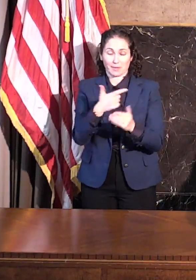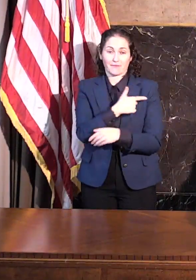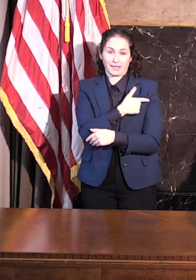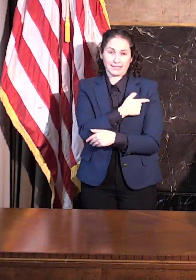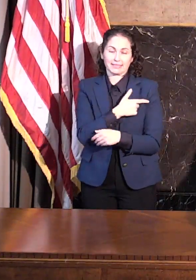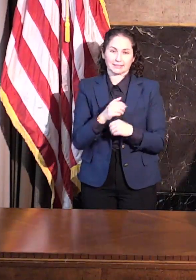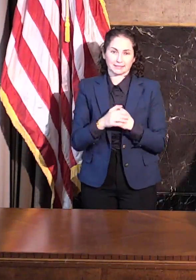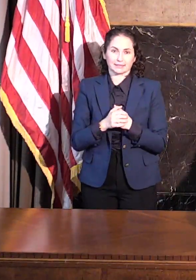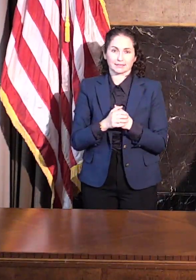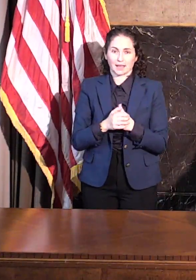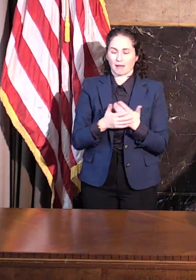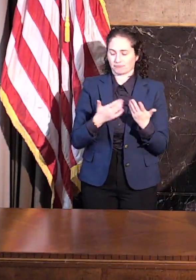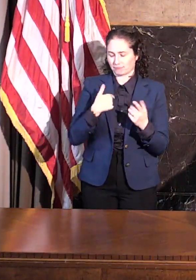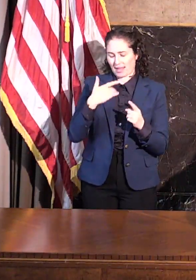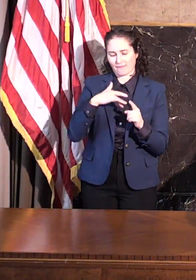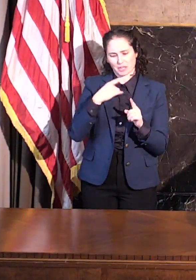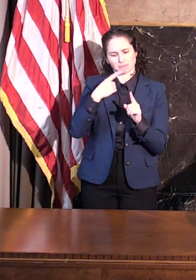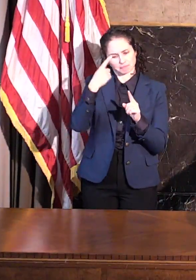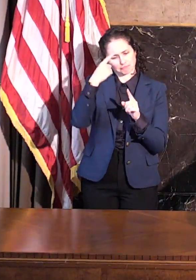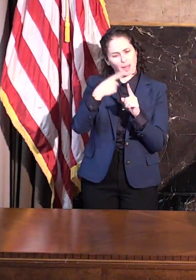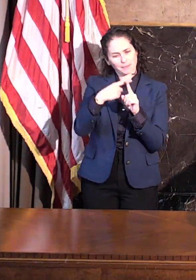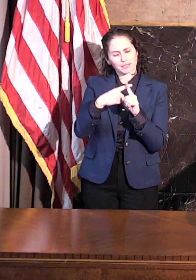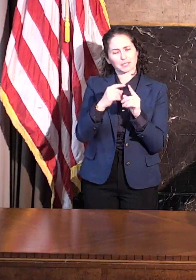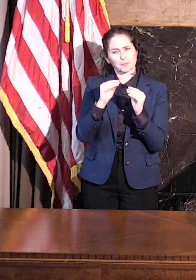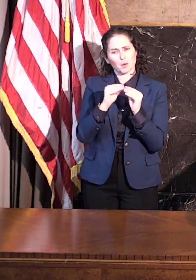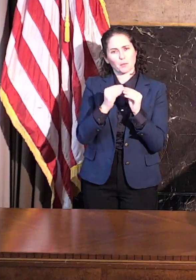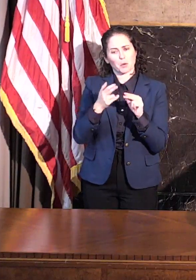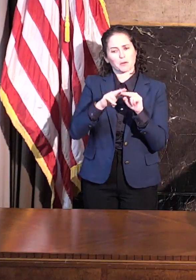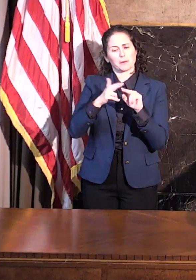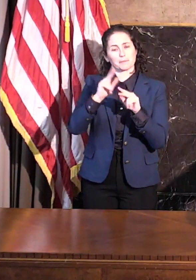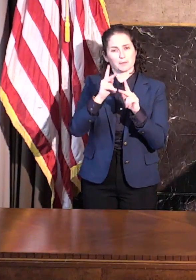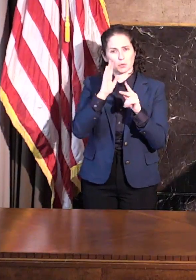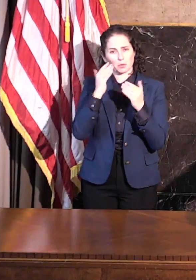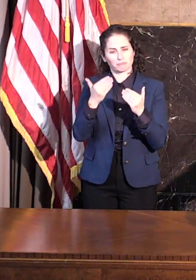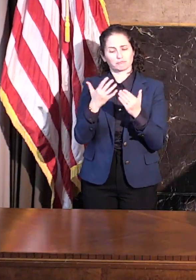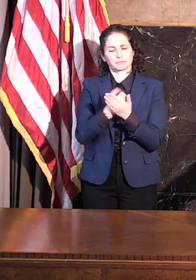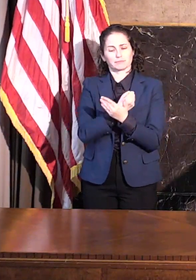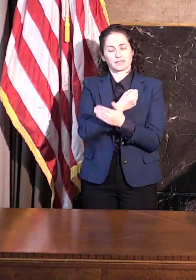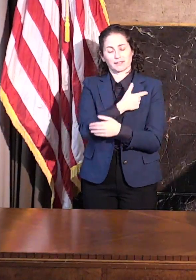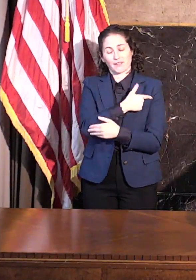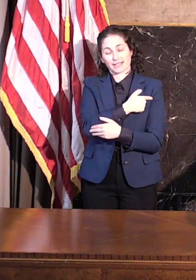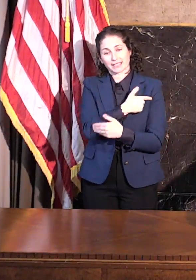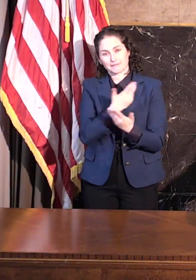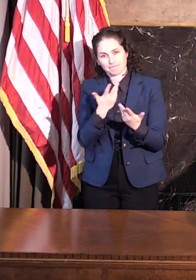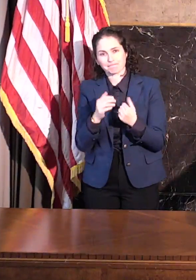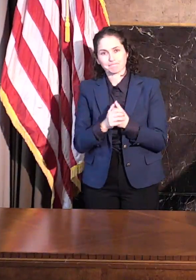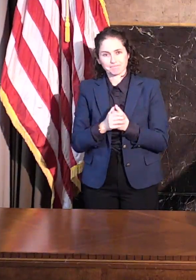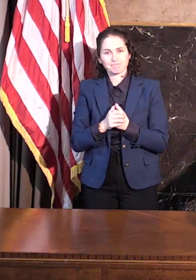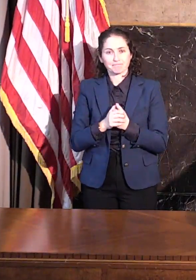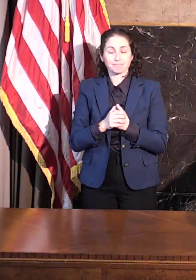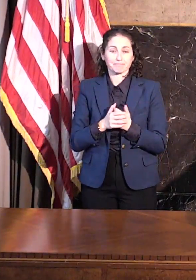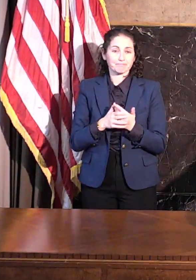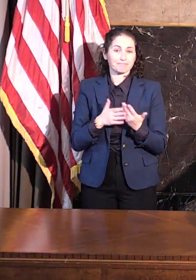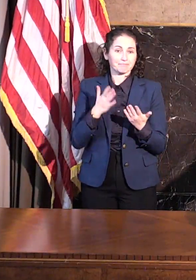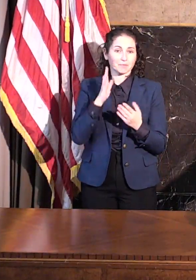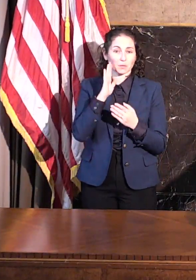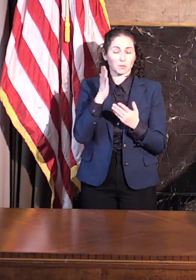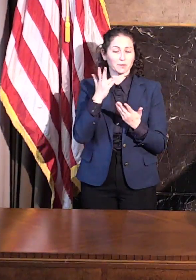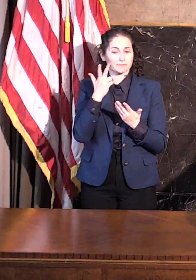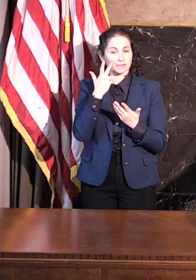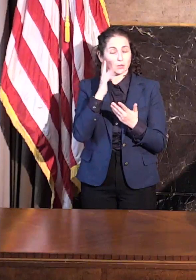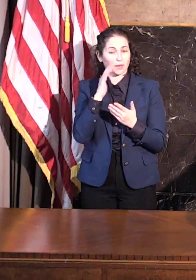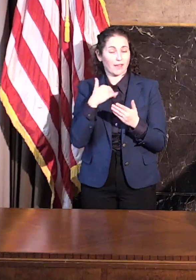certain individuals, not the least of which is the athletic director at LSU, is interested in having a full Tiger Stadium sometime next fall